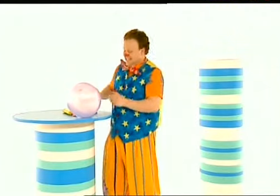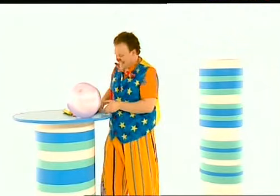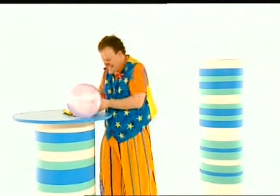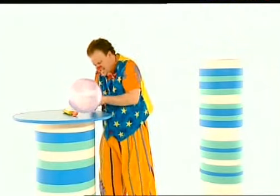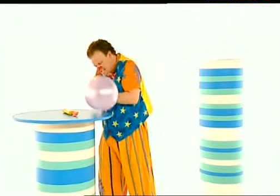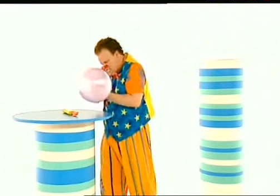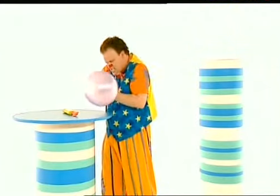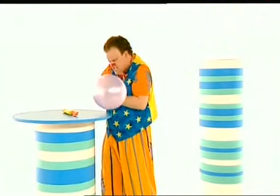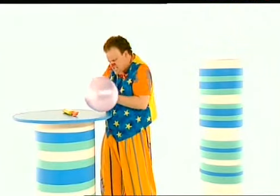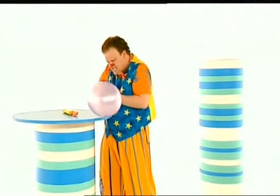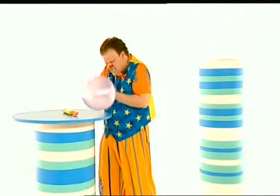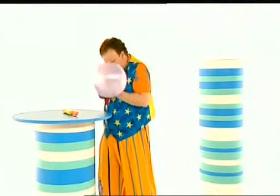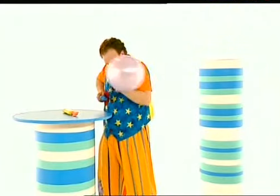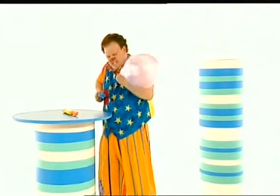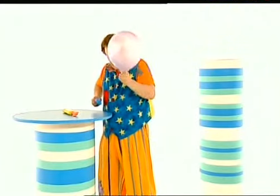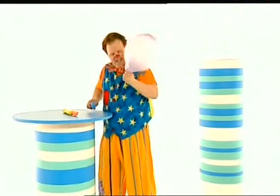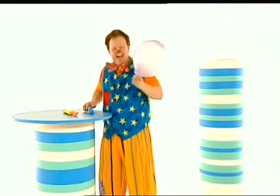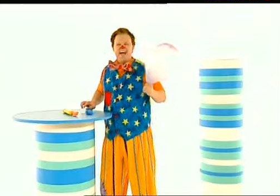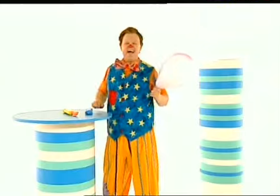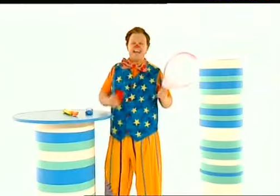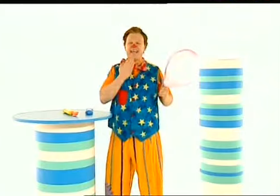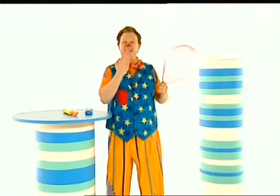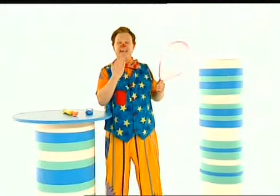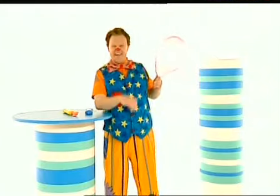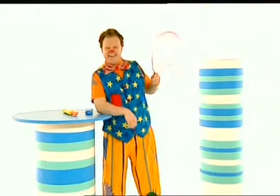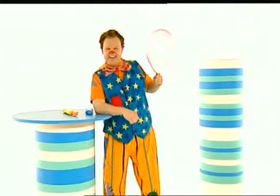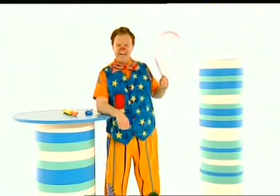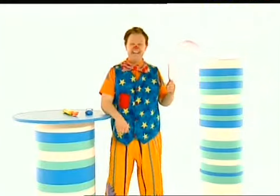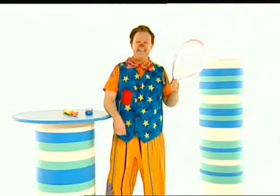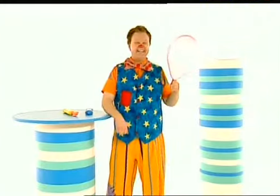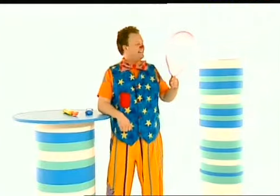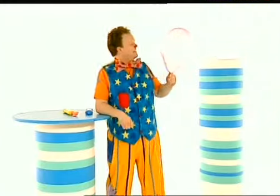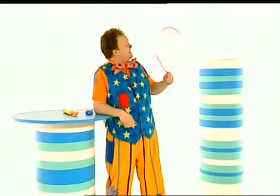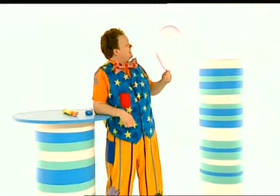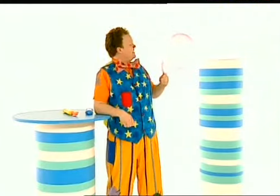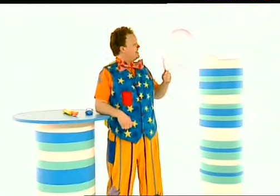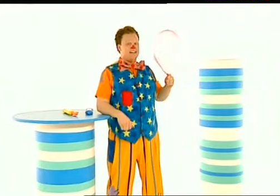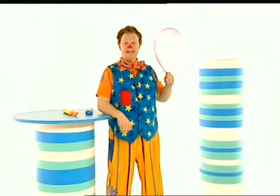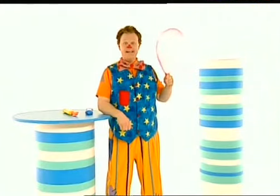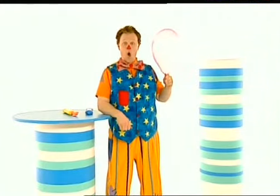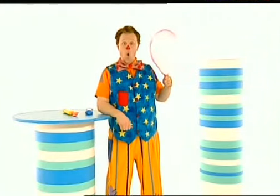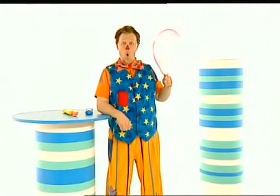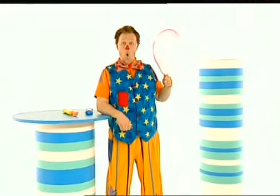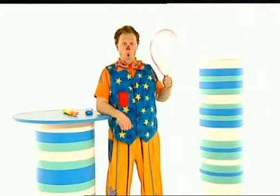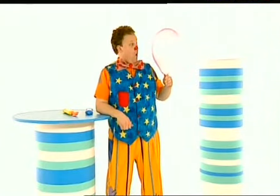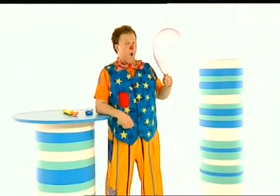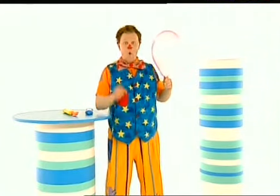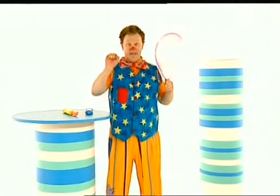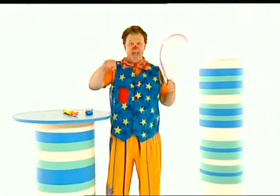think Grandad Tumble will love a balloon. Thank you! That's a big balloon, Mr. Tumble. Oh,